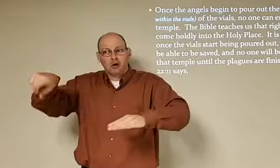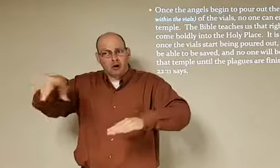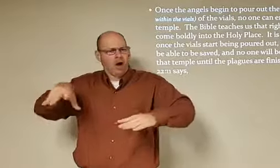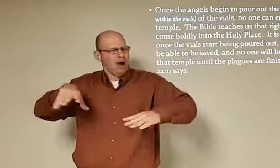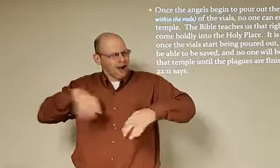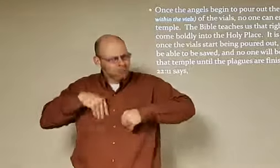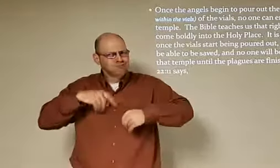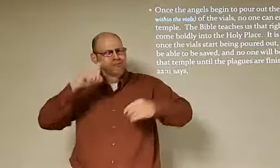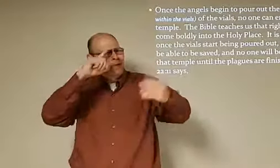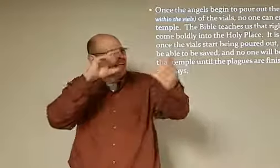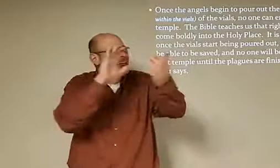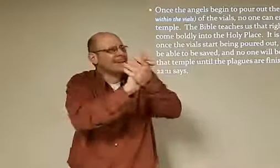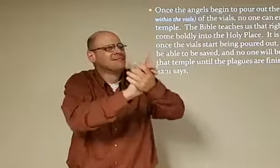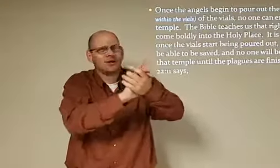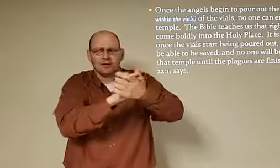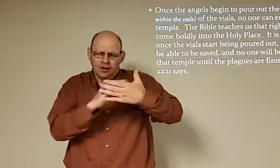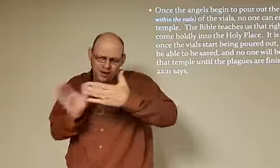stop. Accept the fact and